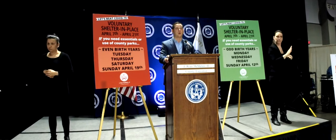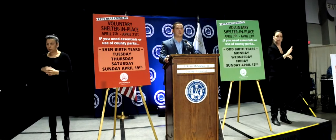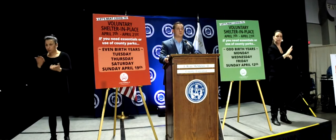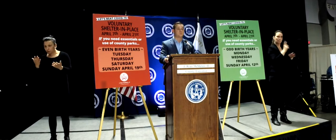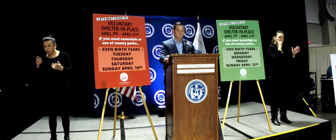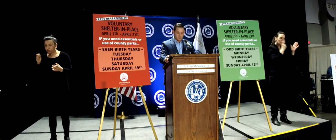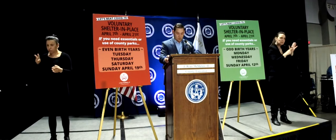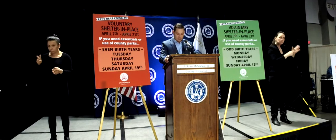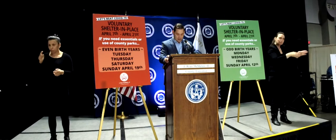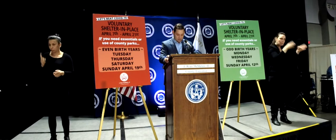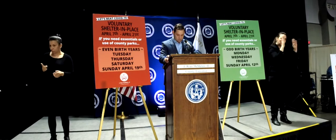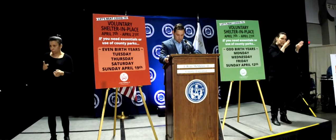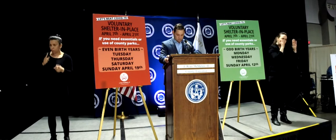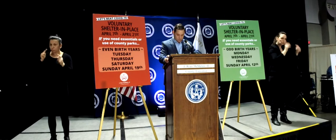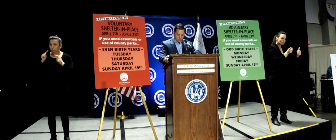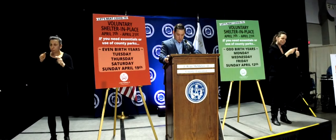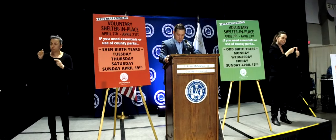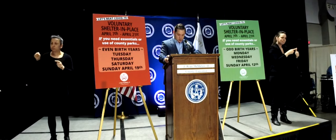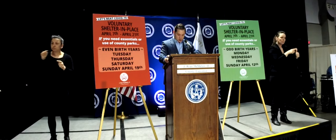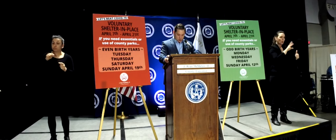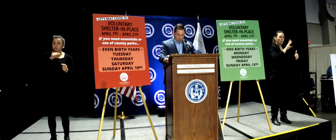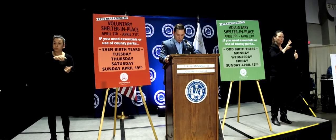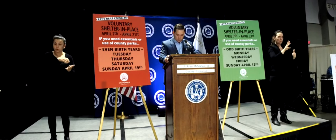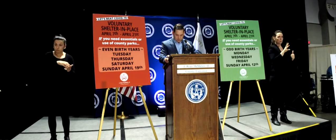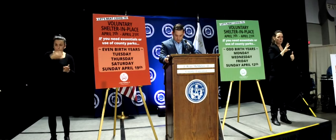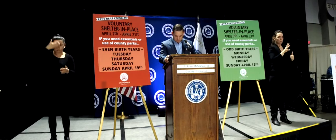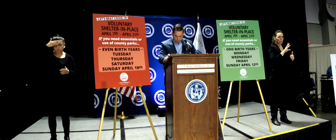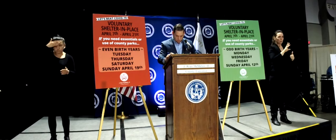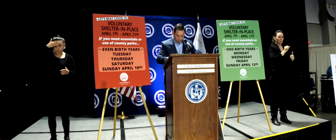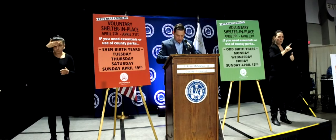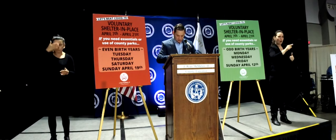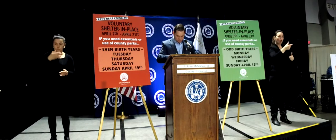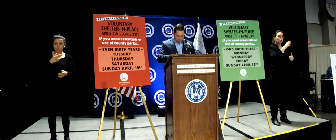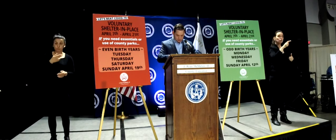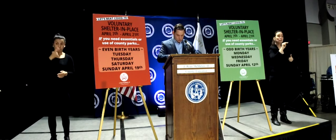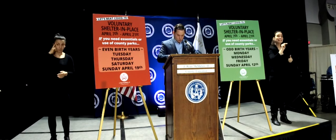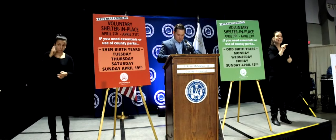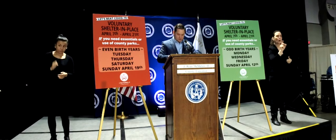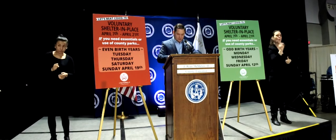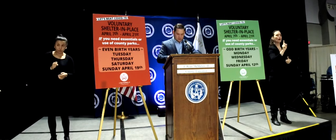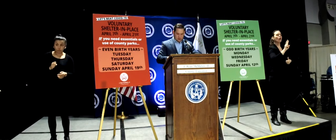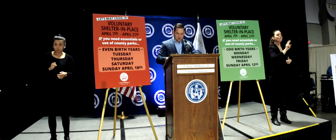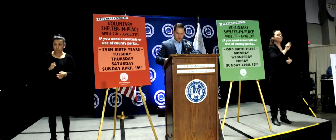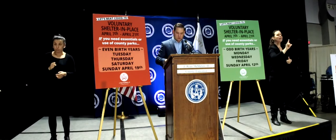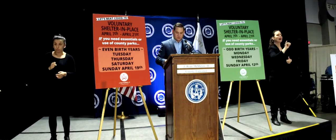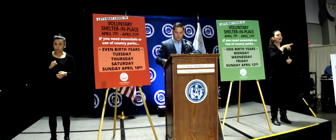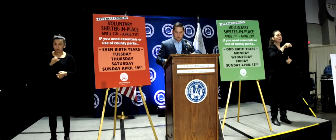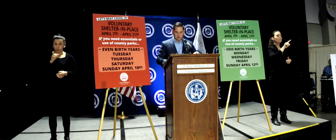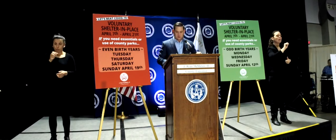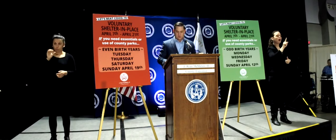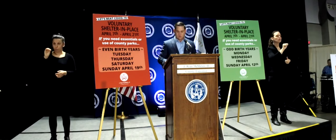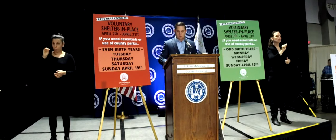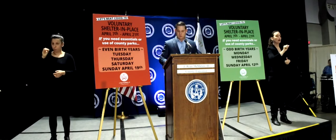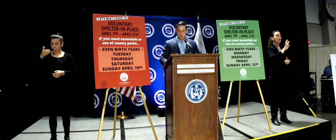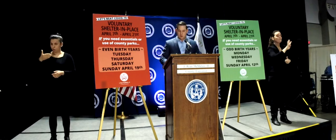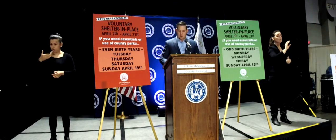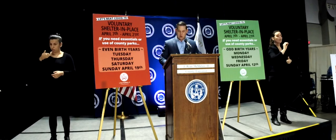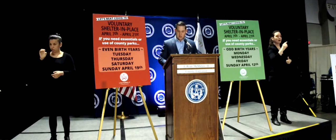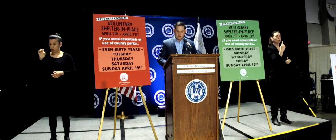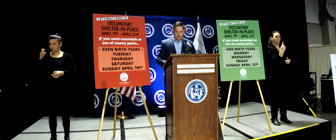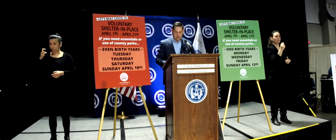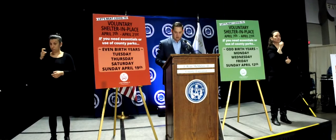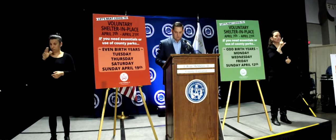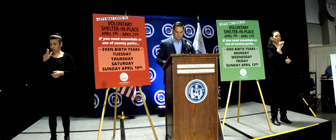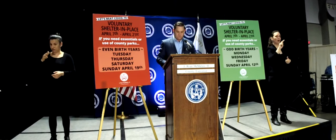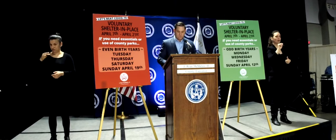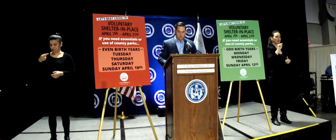24 hours again. Walgreens, 4001 South Salina Street, Syracuse,